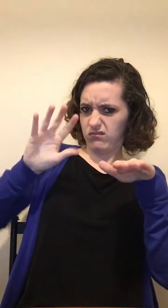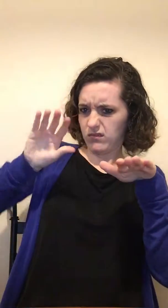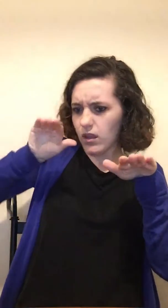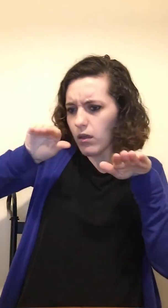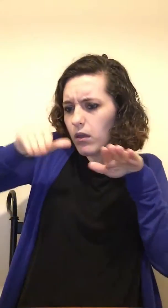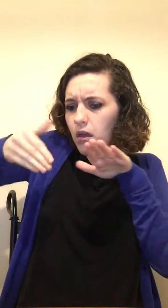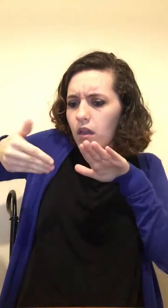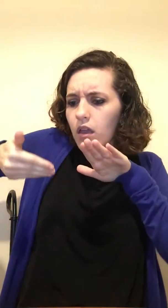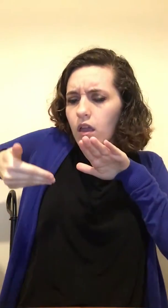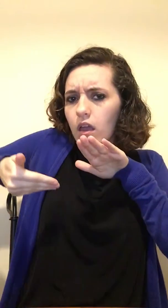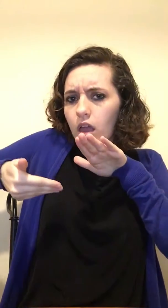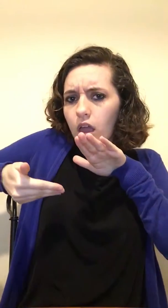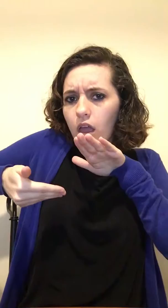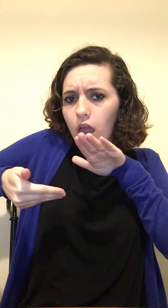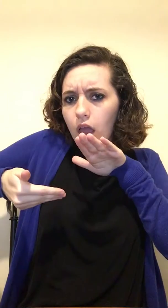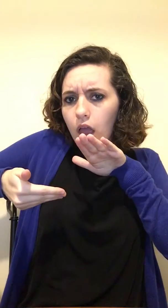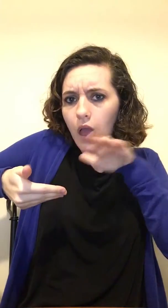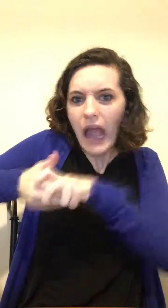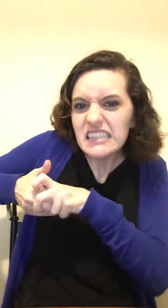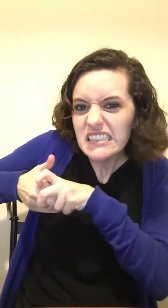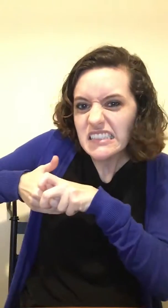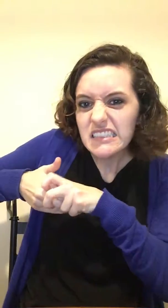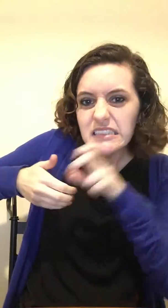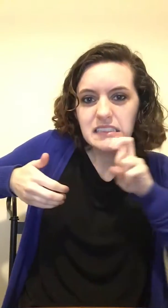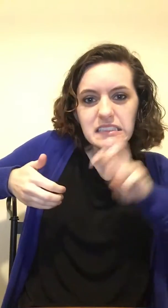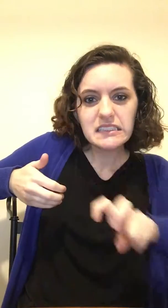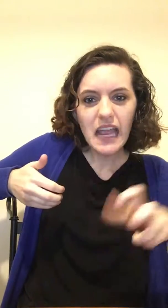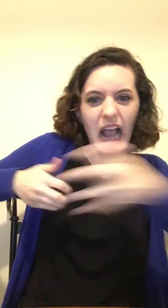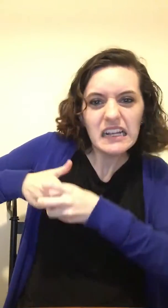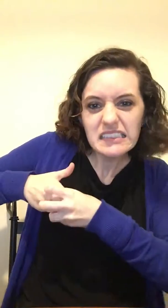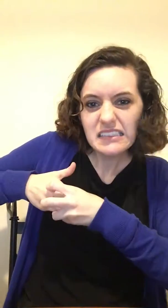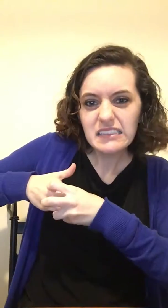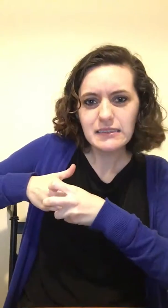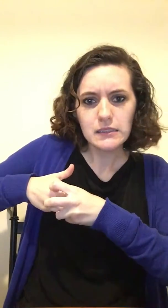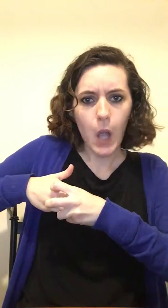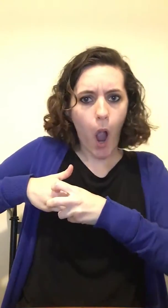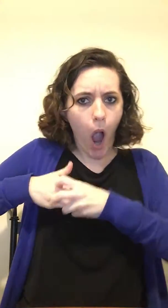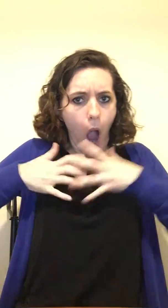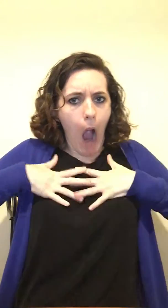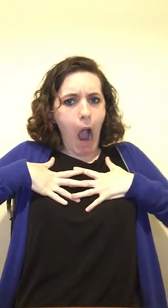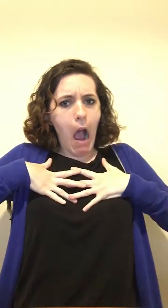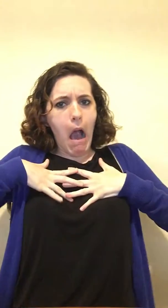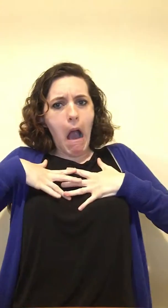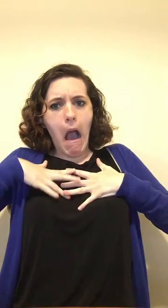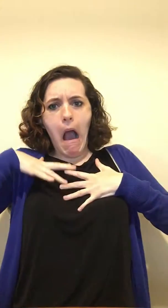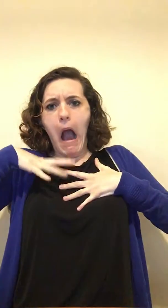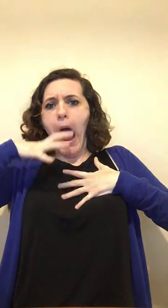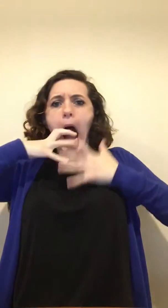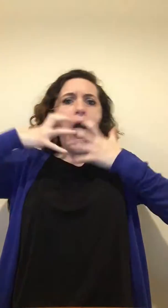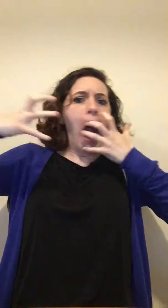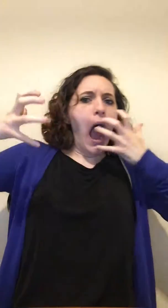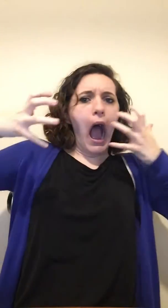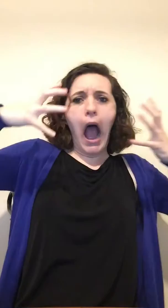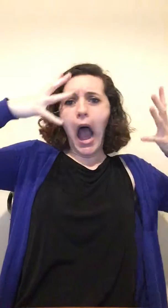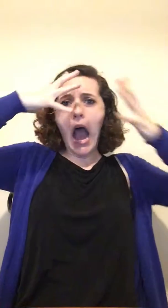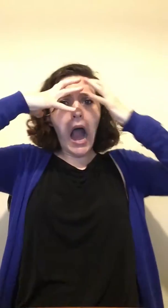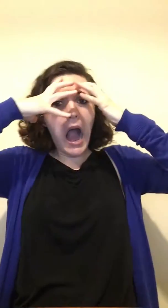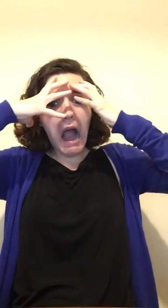he's stung by a snake, big snake. So the man cries, and in no time the man